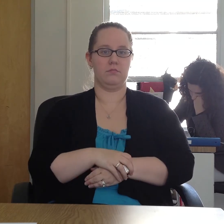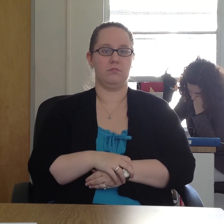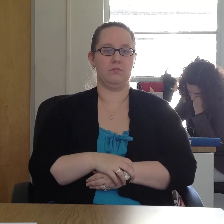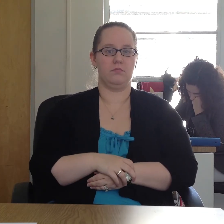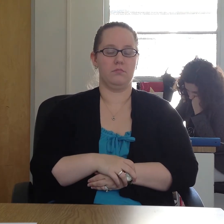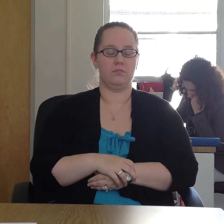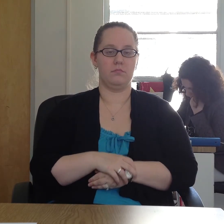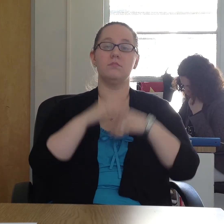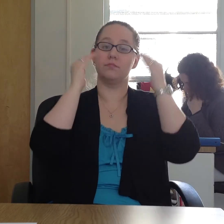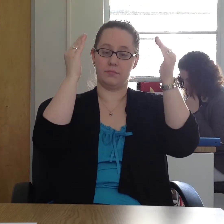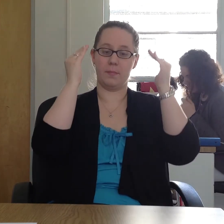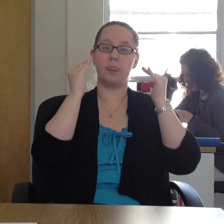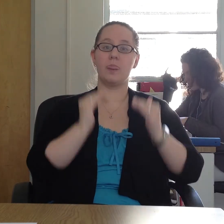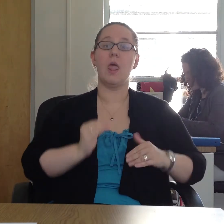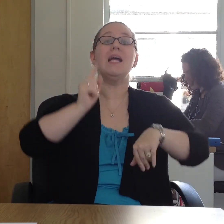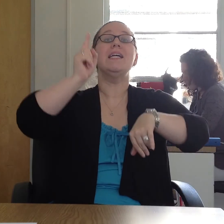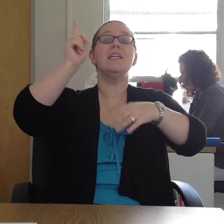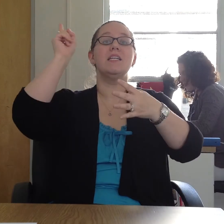Next section is time.